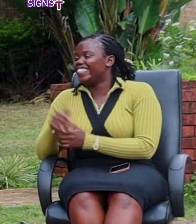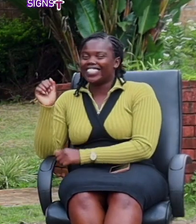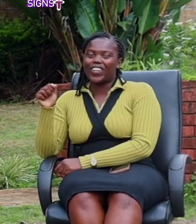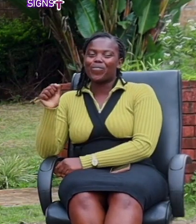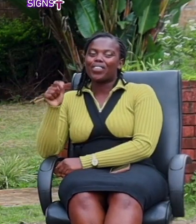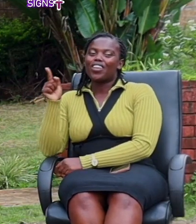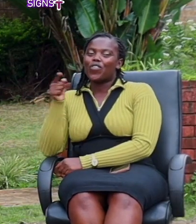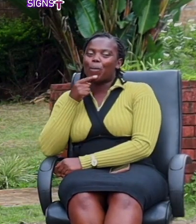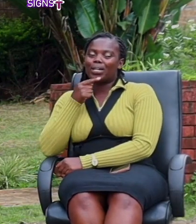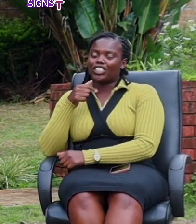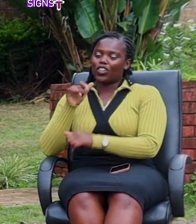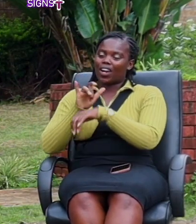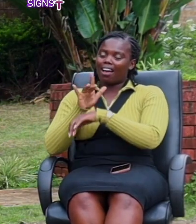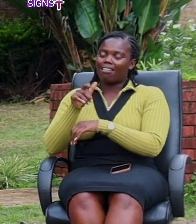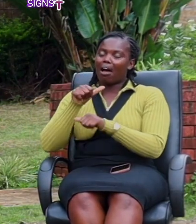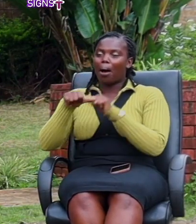much welcome.